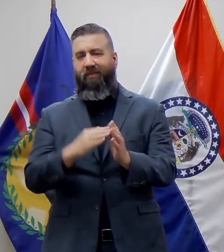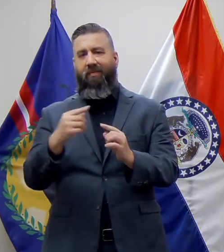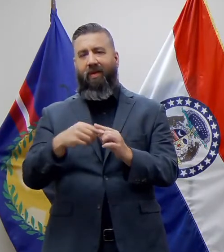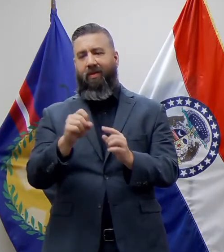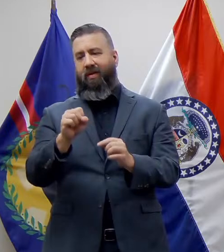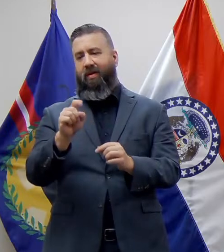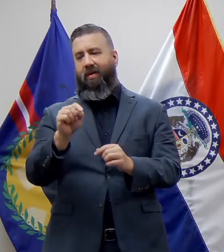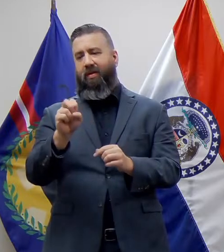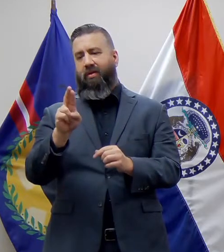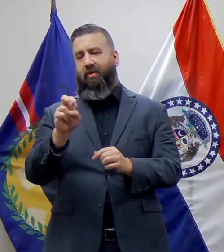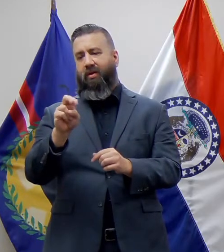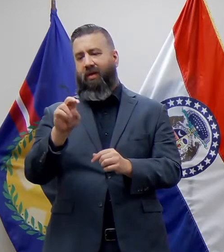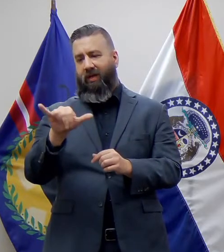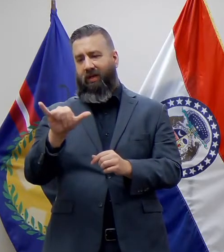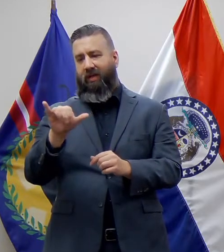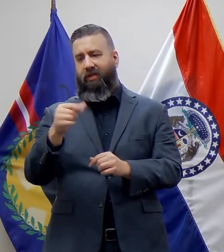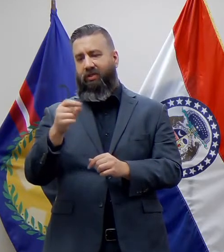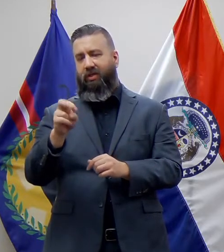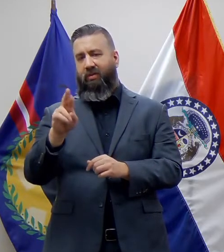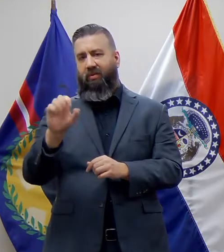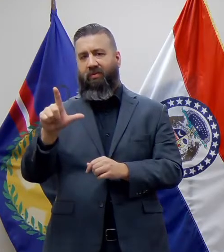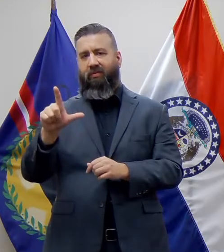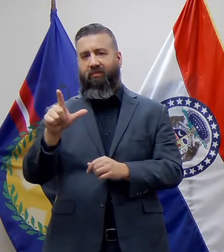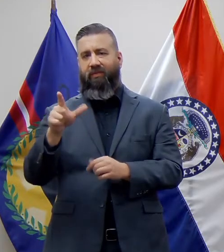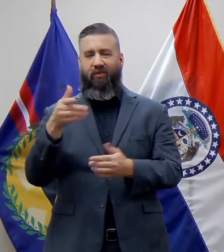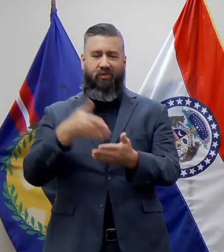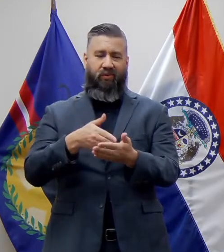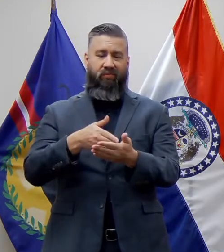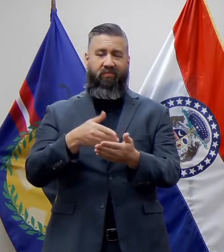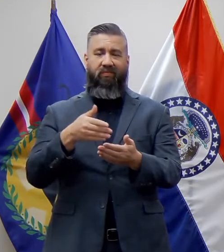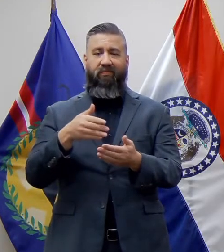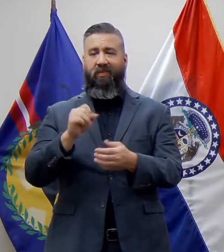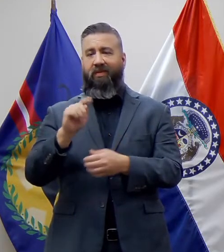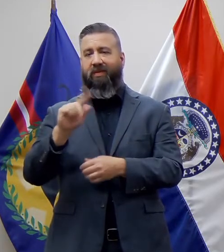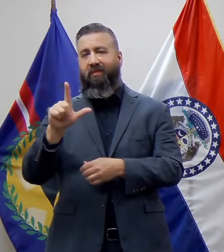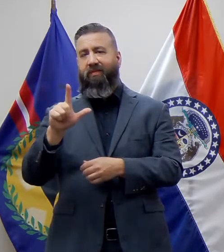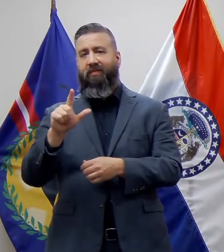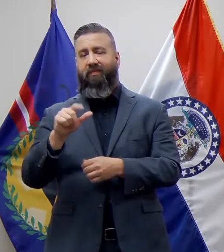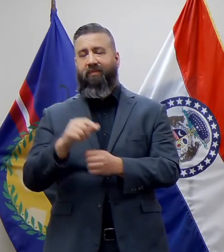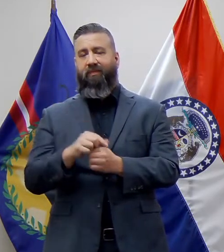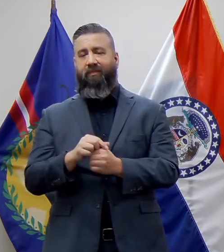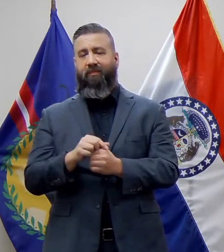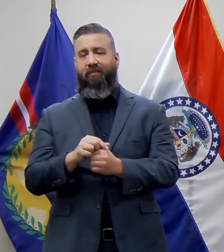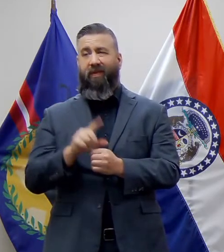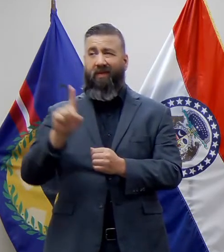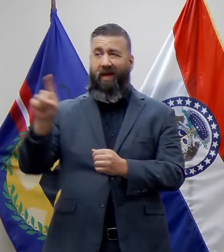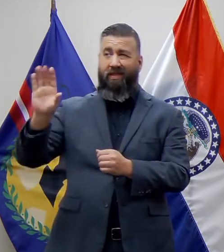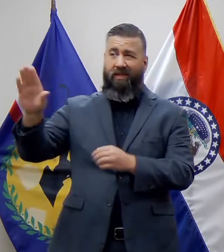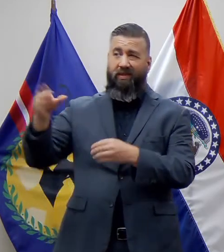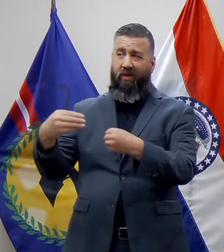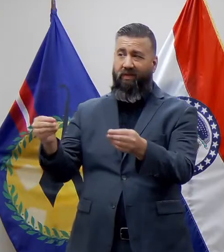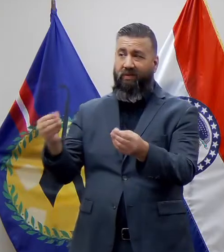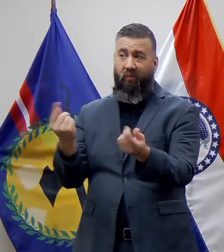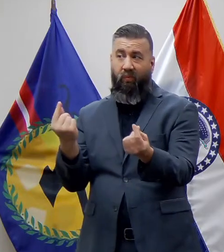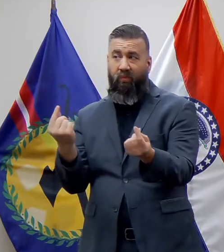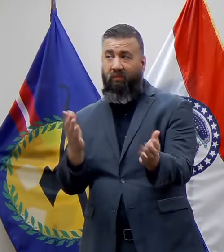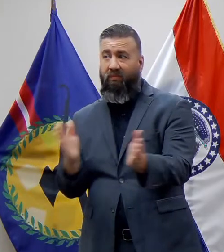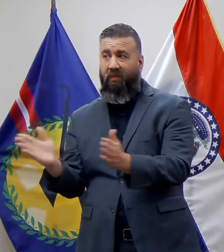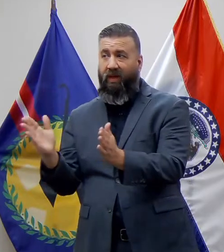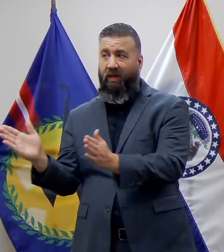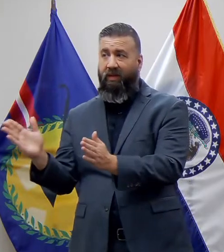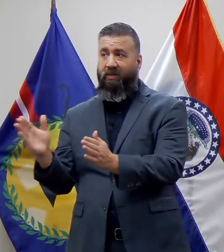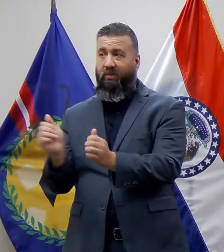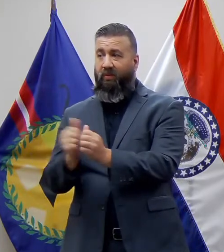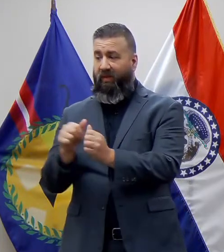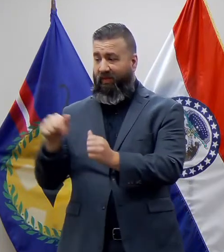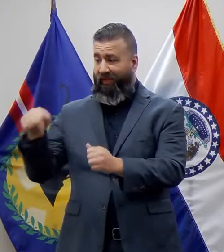General's litigation against St. Louis County. You'd have to ask his office about what he plans to do with all the other jurisdictions across